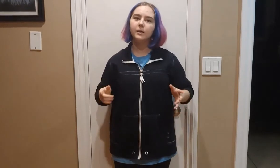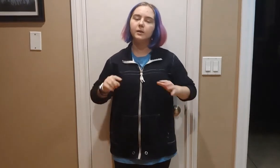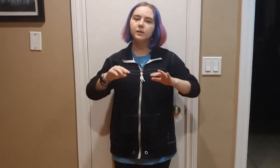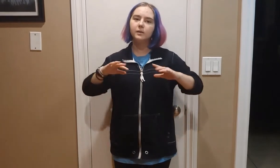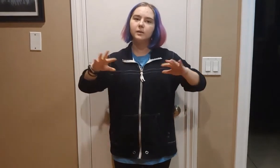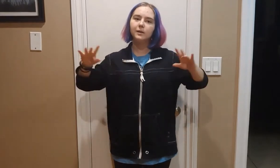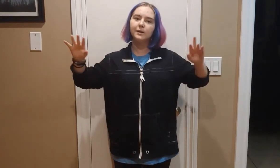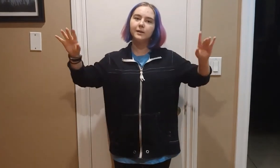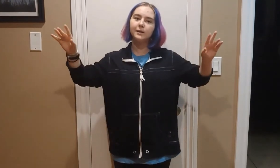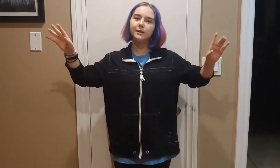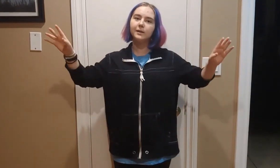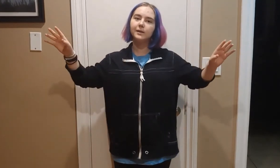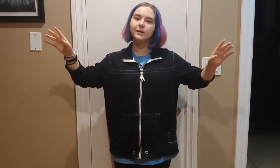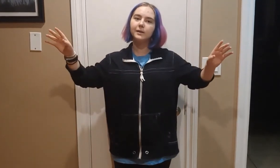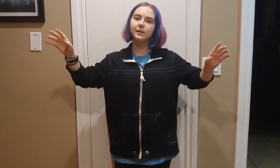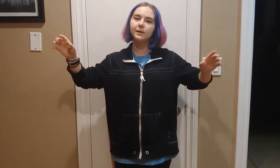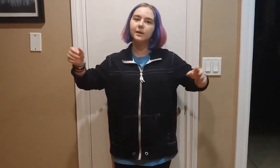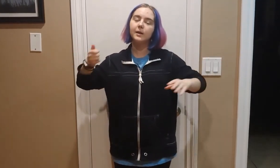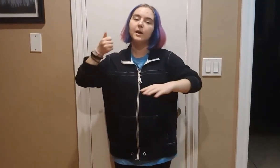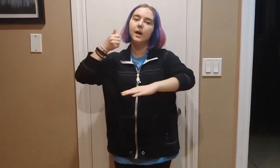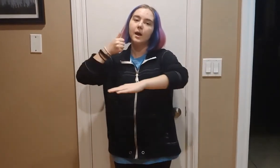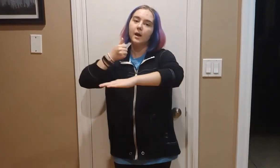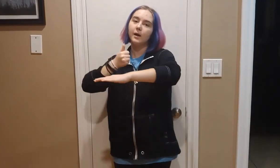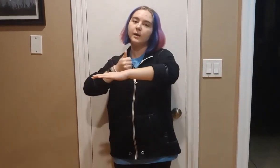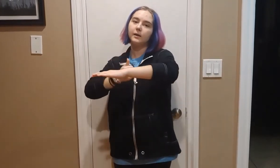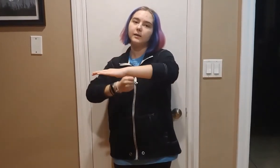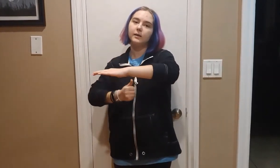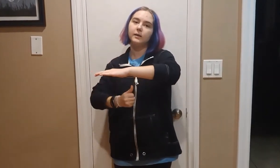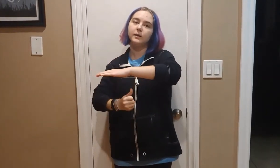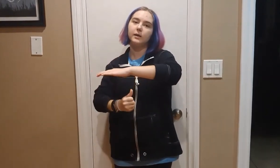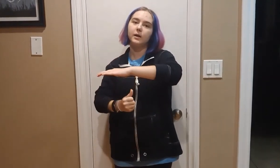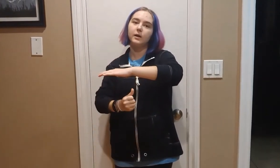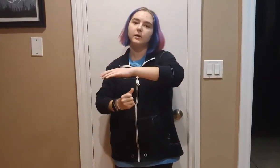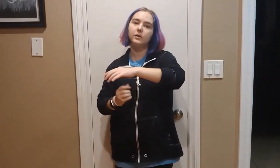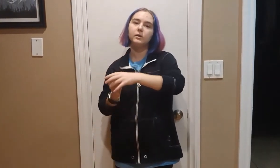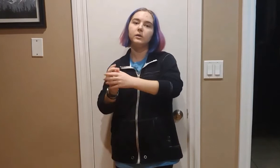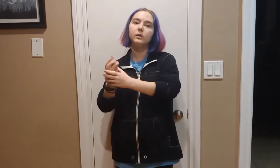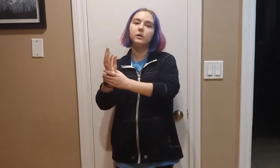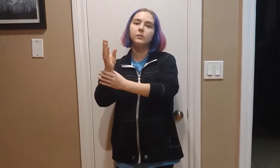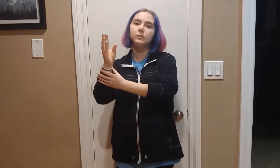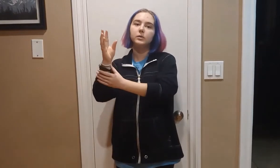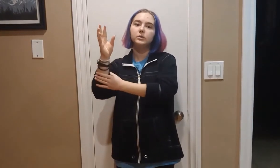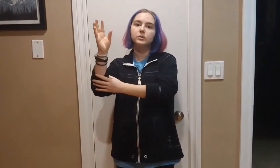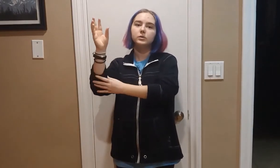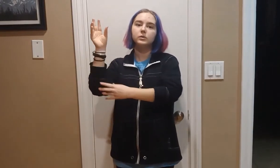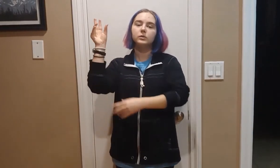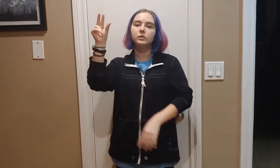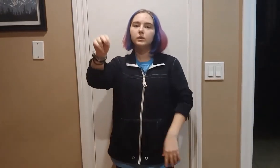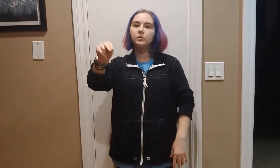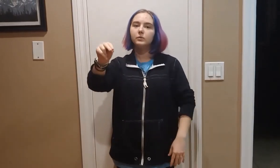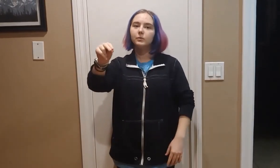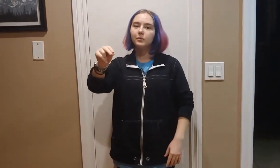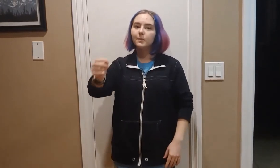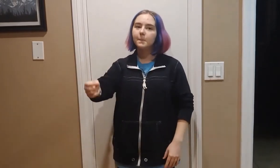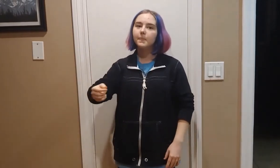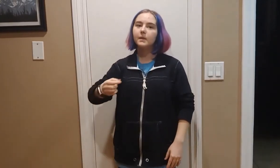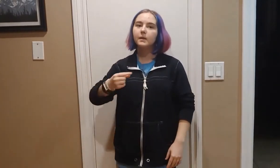it shine. Hide it under a bushel, no,